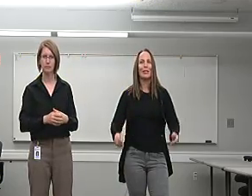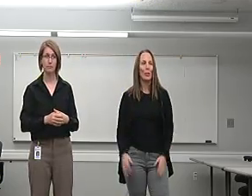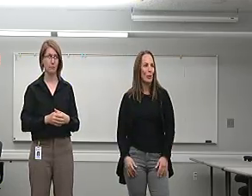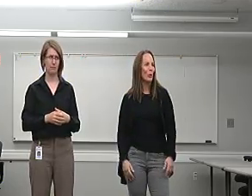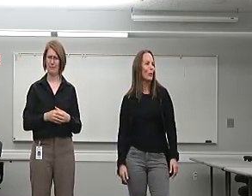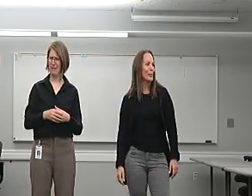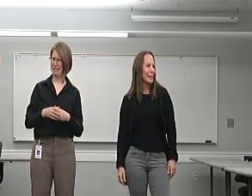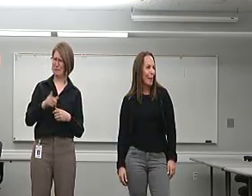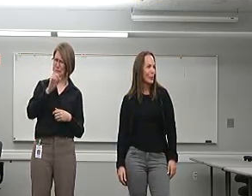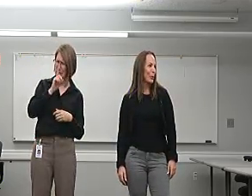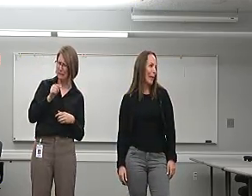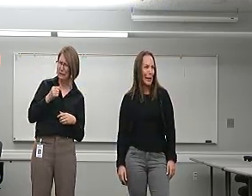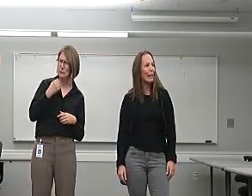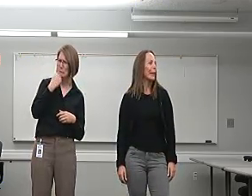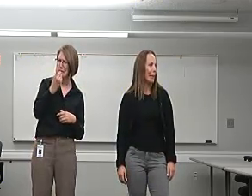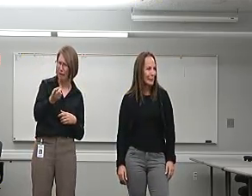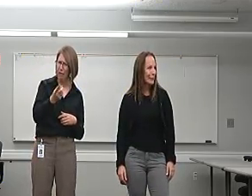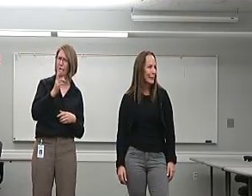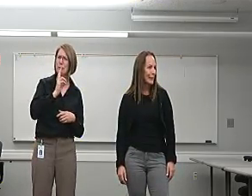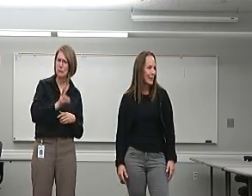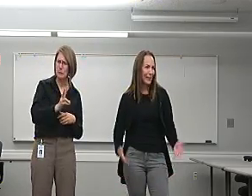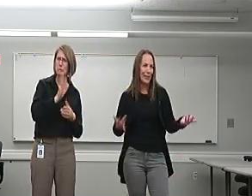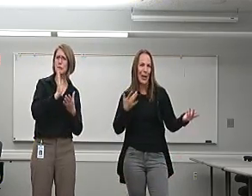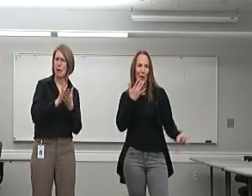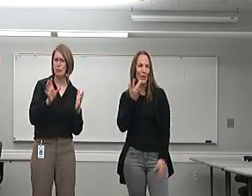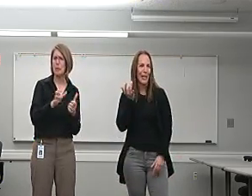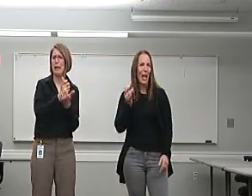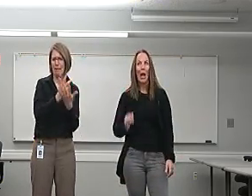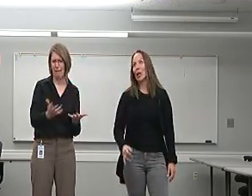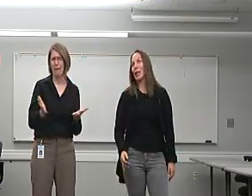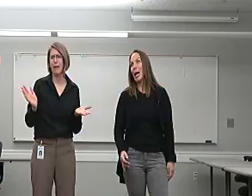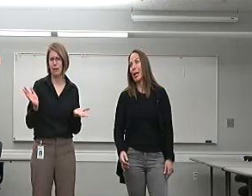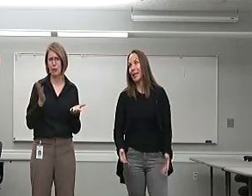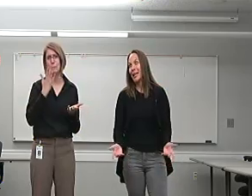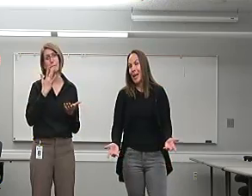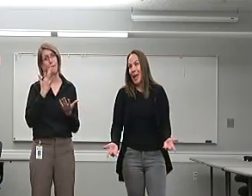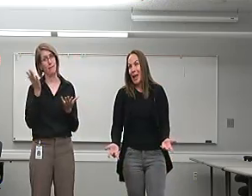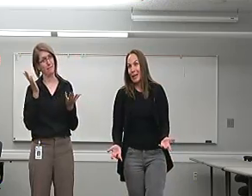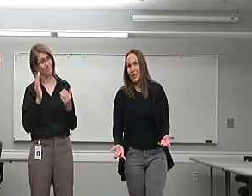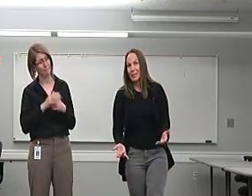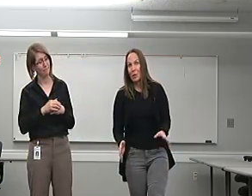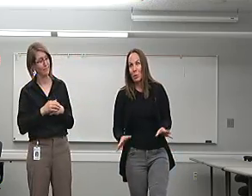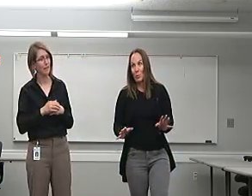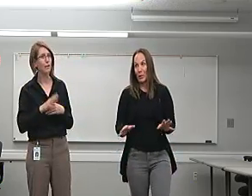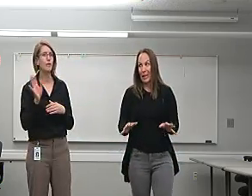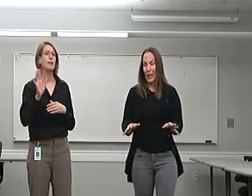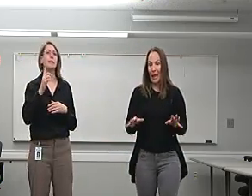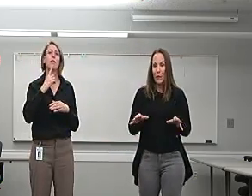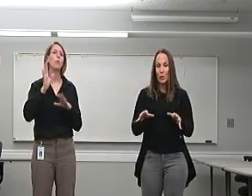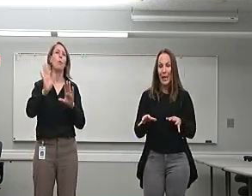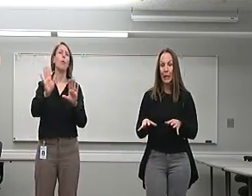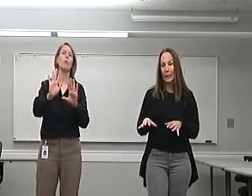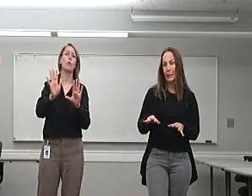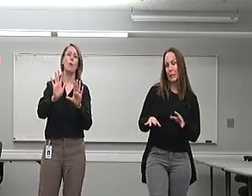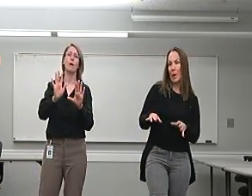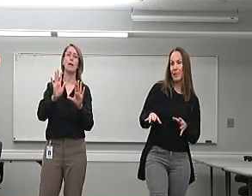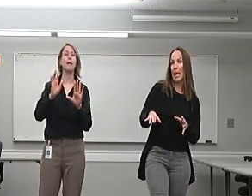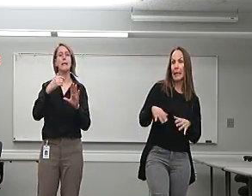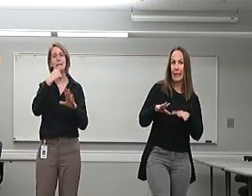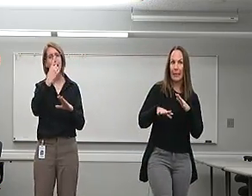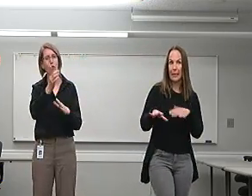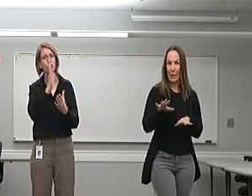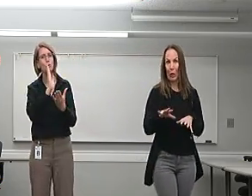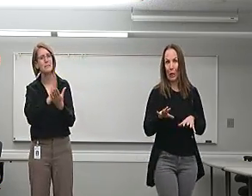stop doing anything, good luck. And they said, no, can you tell Leah to stop signing in here? And